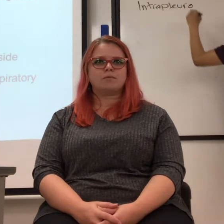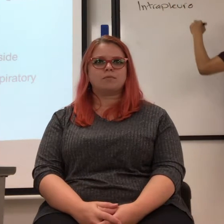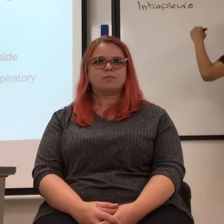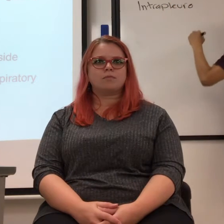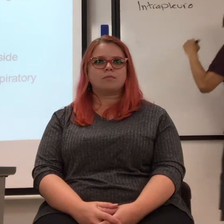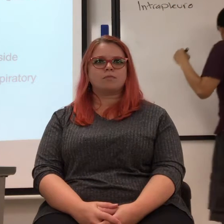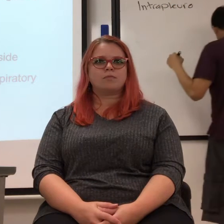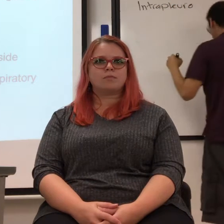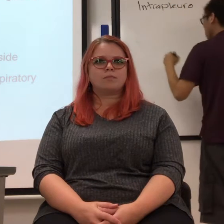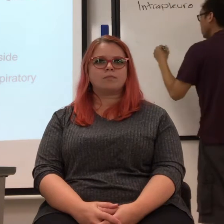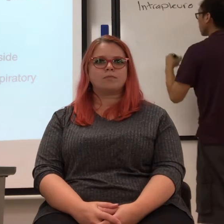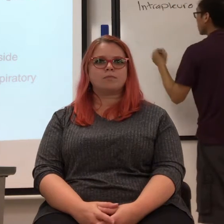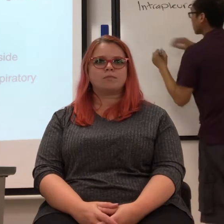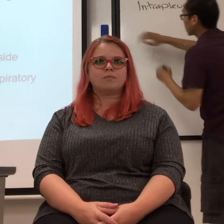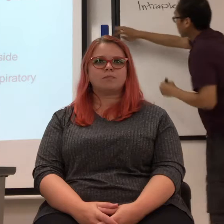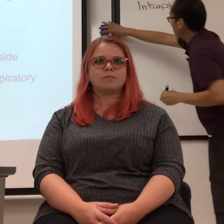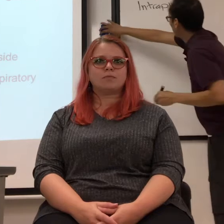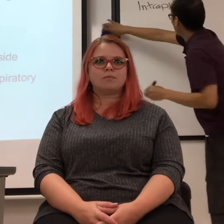Intrapleural pressure.